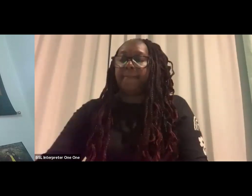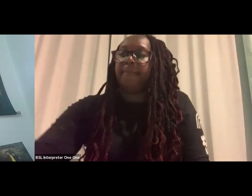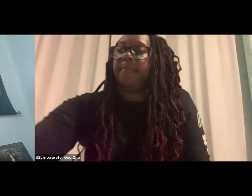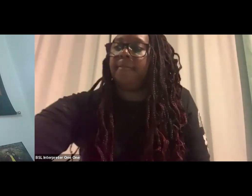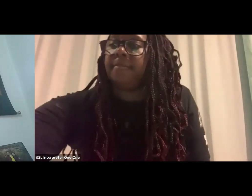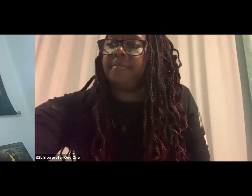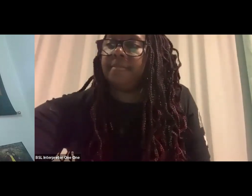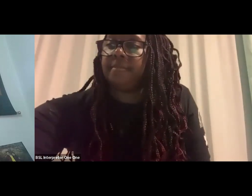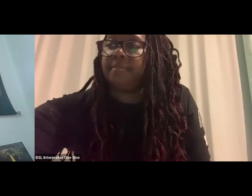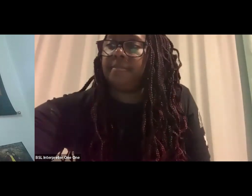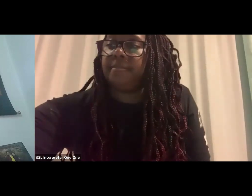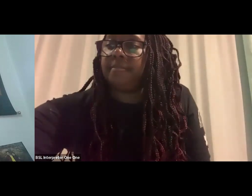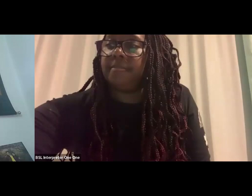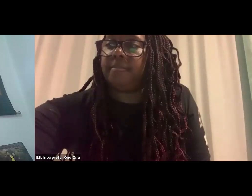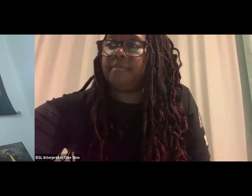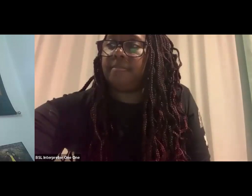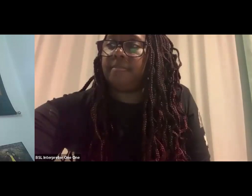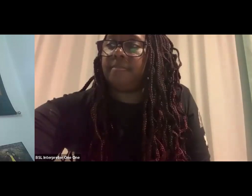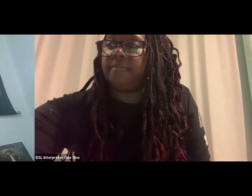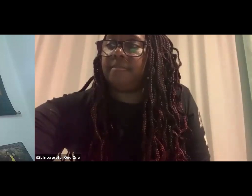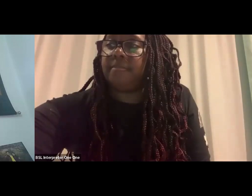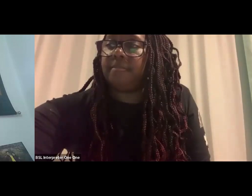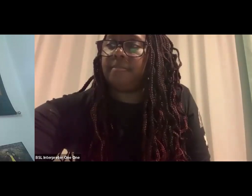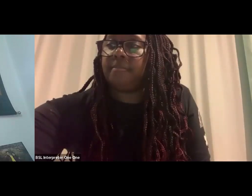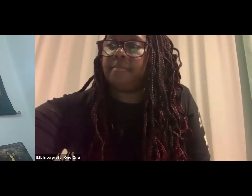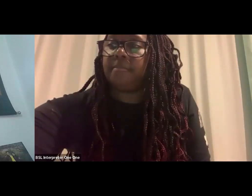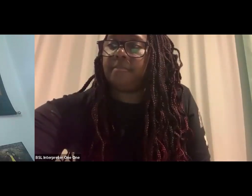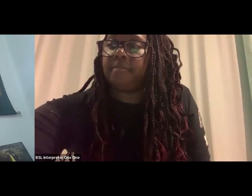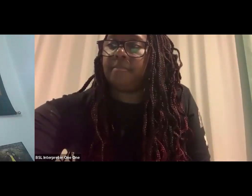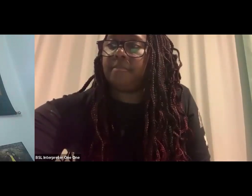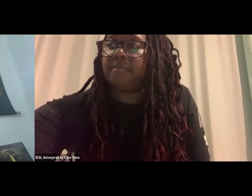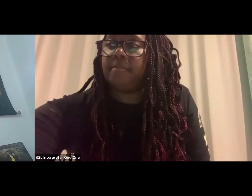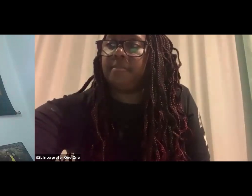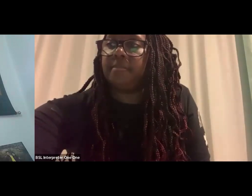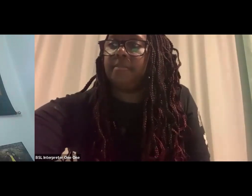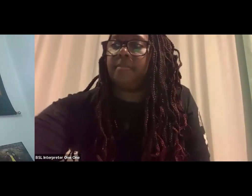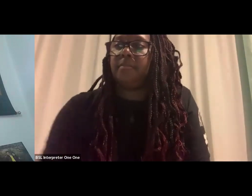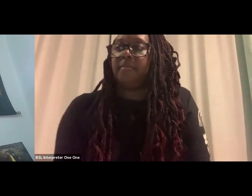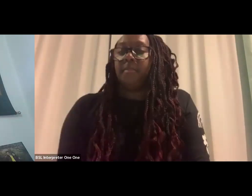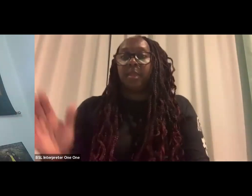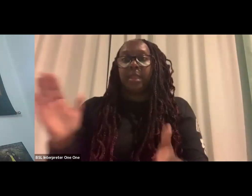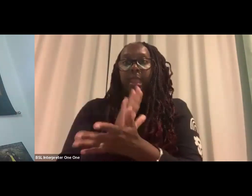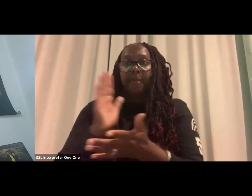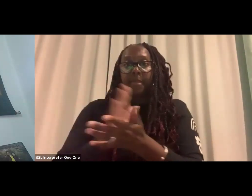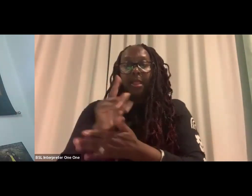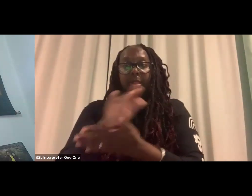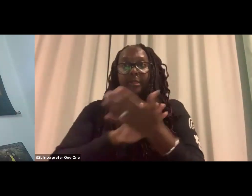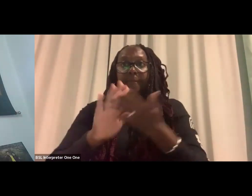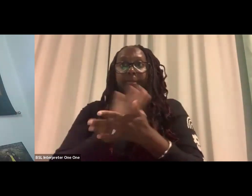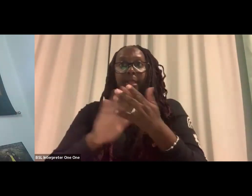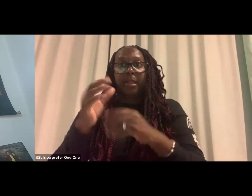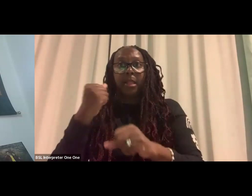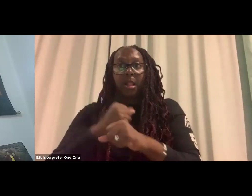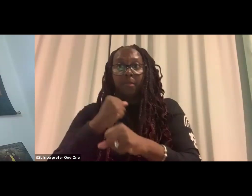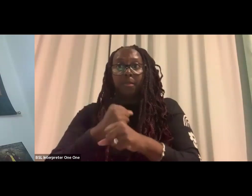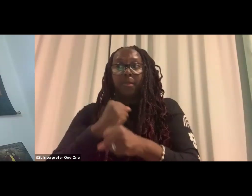And the pursuit of happiness is also enshrined in our environment, that actually mandates the government and the